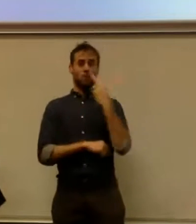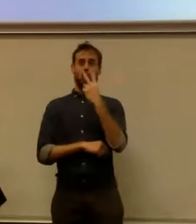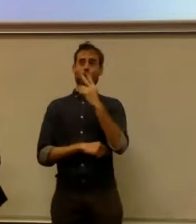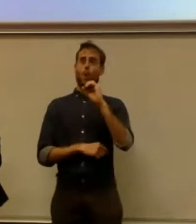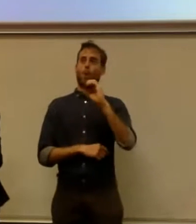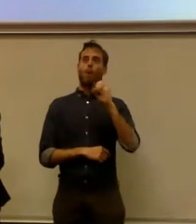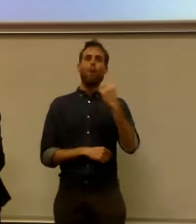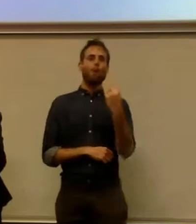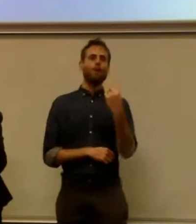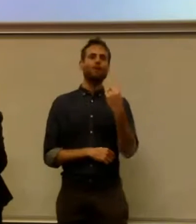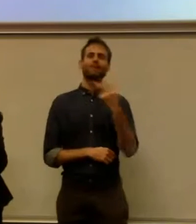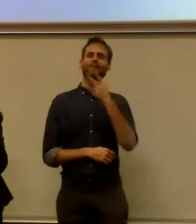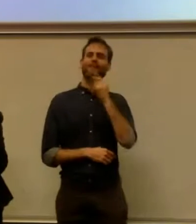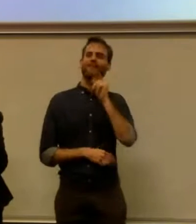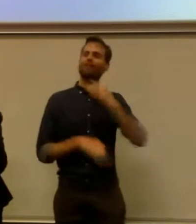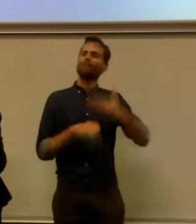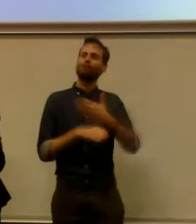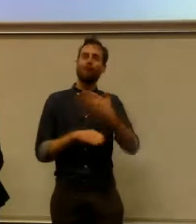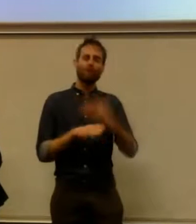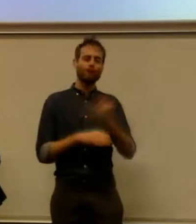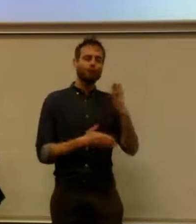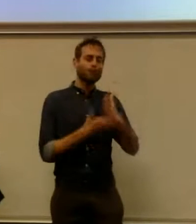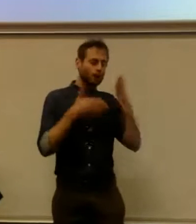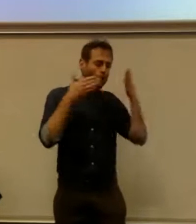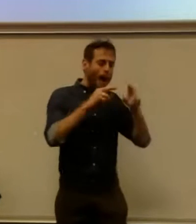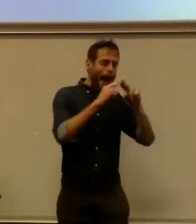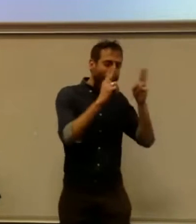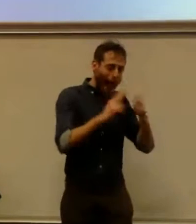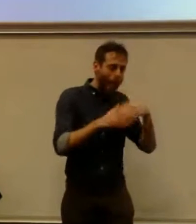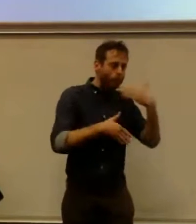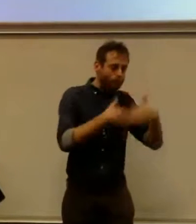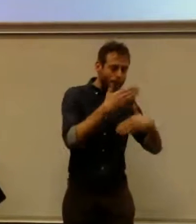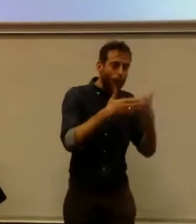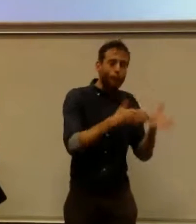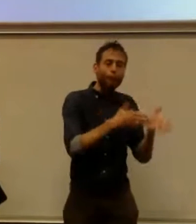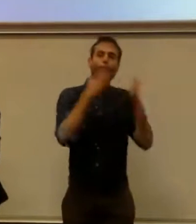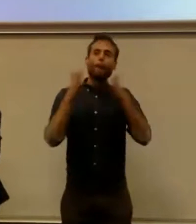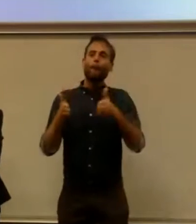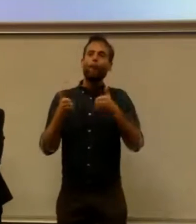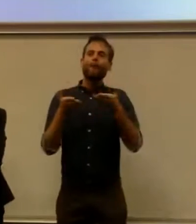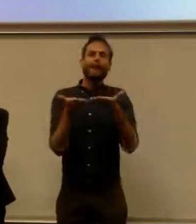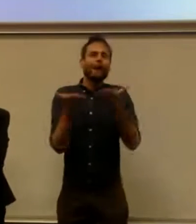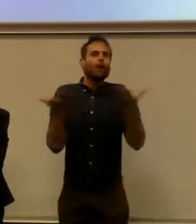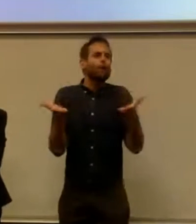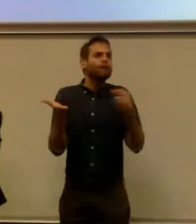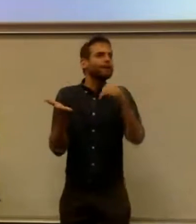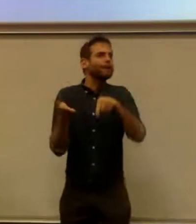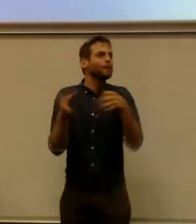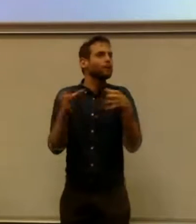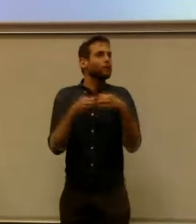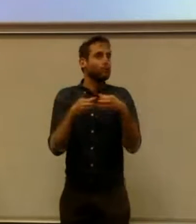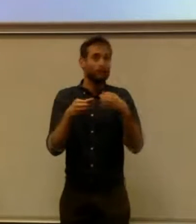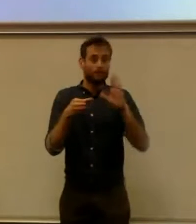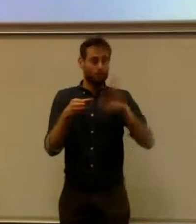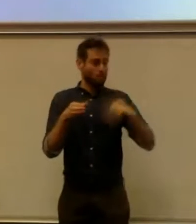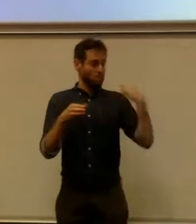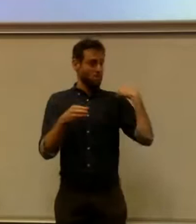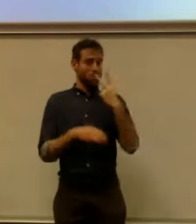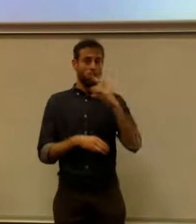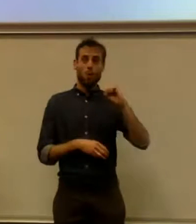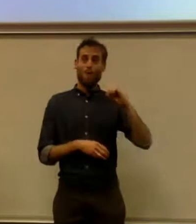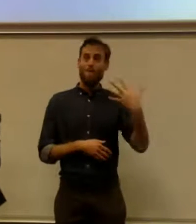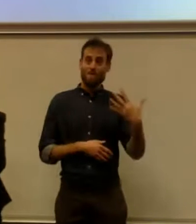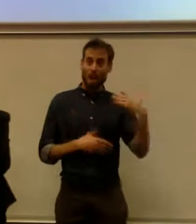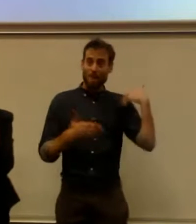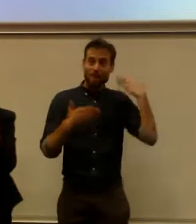interested in housing and then she moved into the Equality Unit in 2005 and stayed with the Equality Unit and was very influential